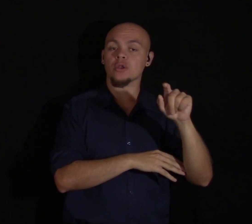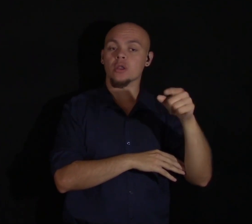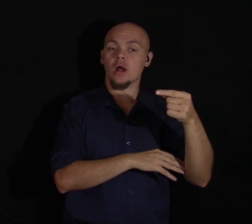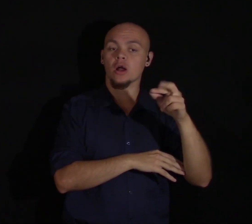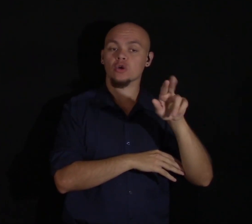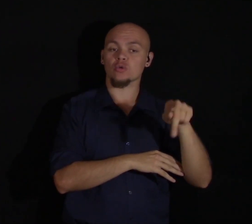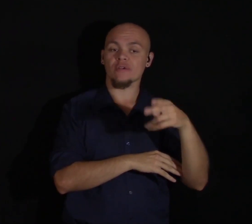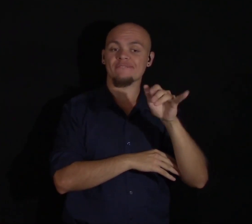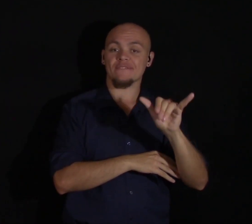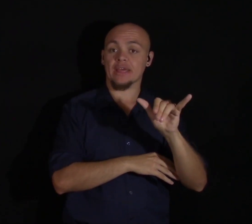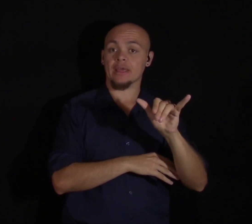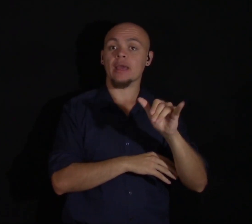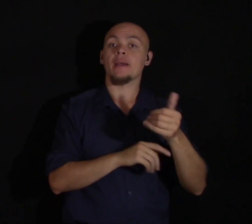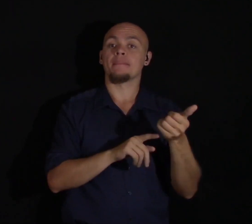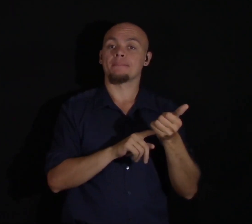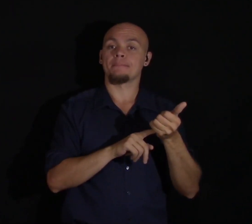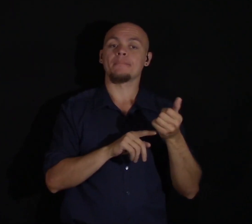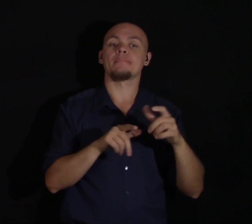masturbation.